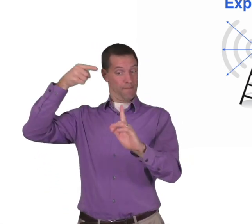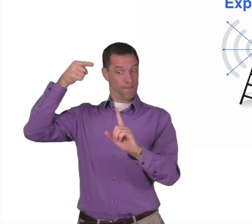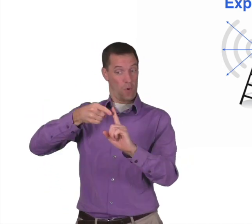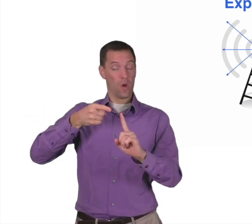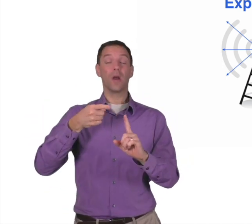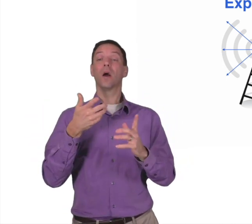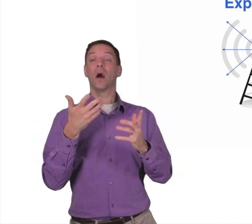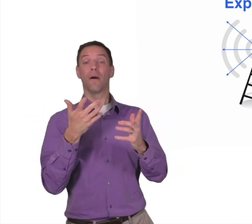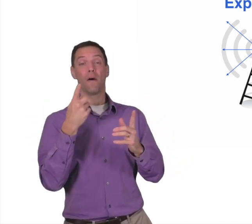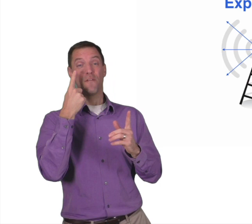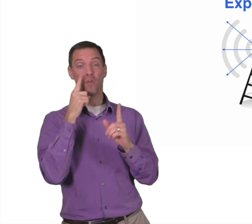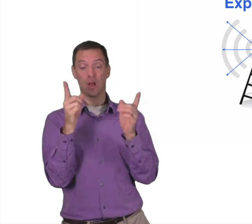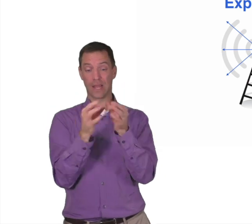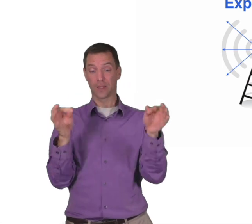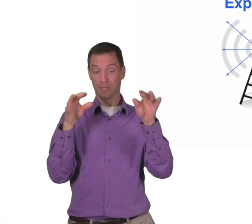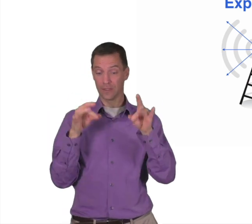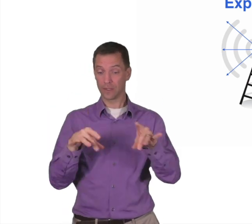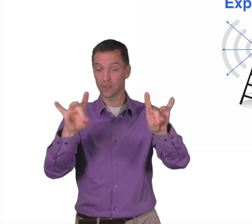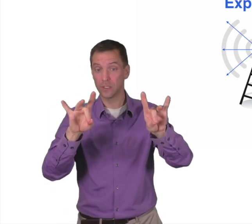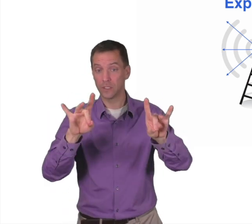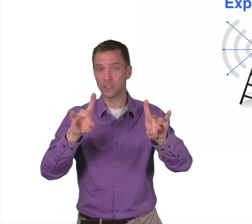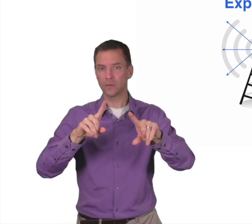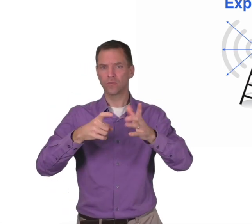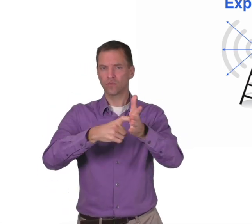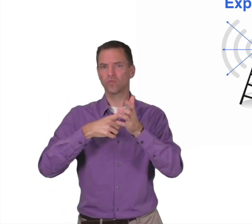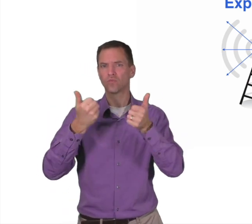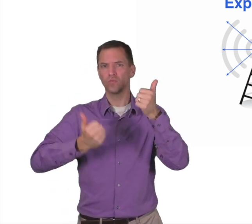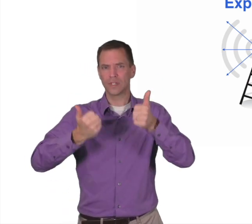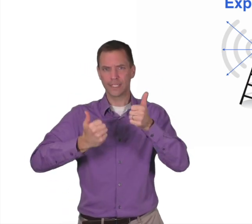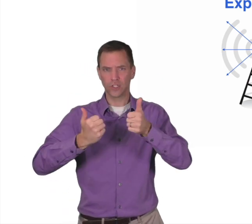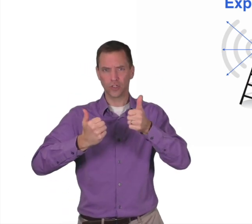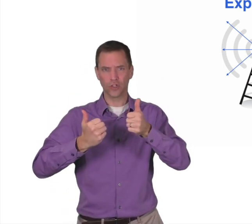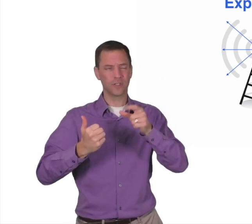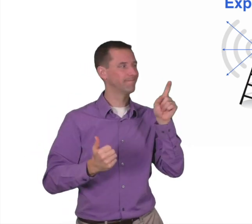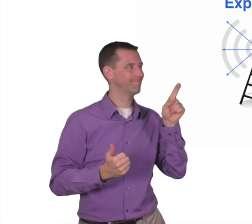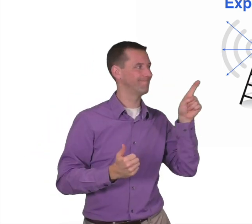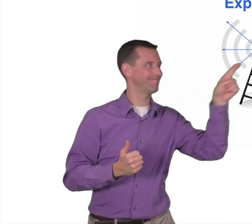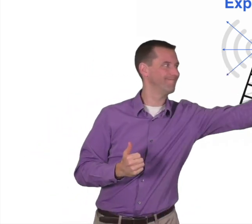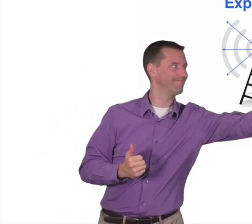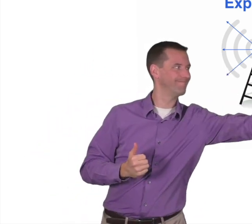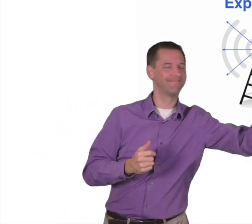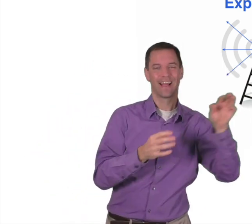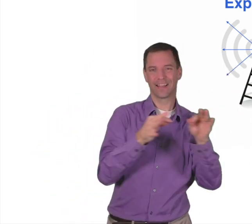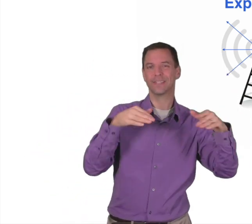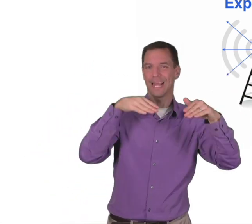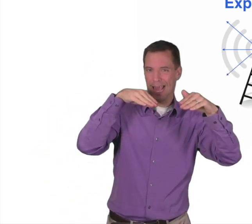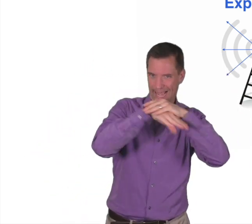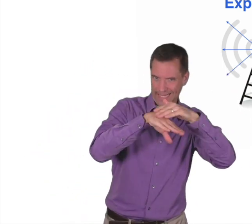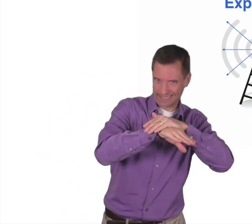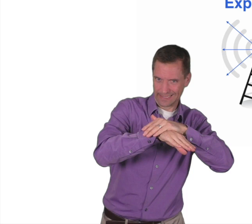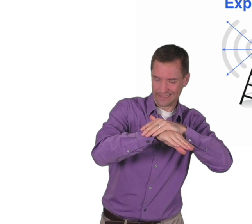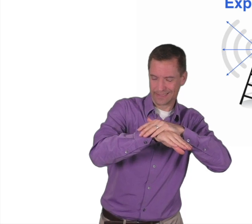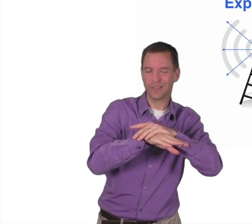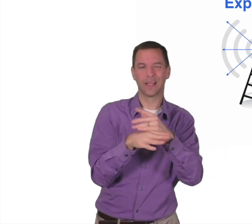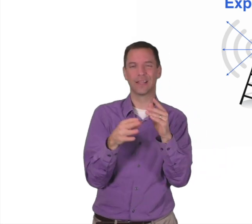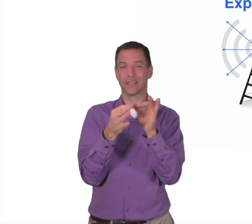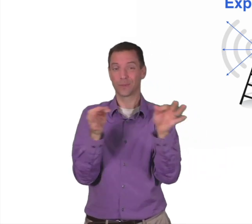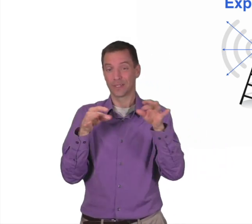access. The key point is that language acquisition requires language